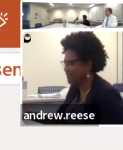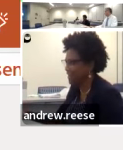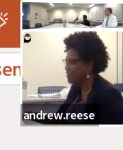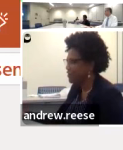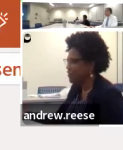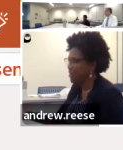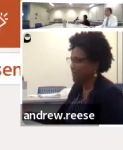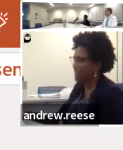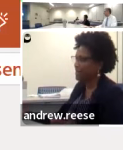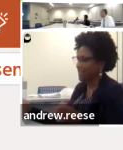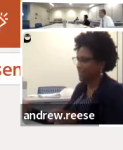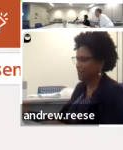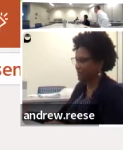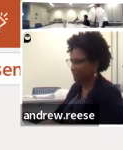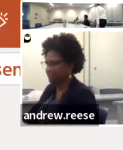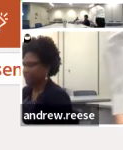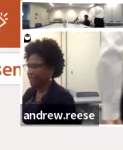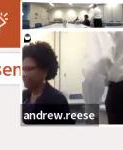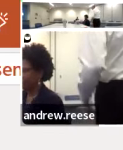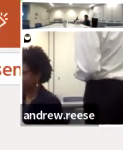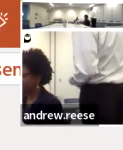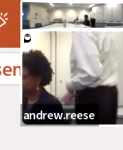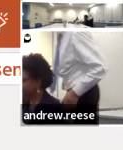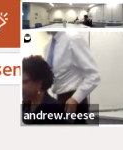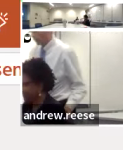Right from there. Well, Excuse me.